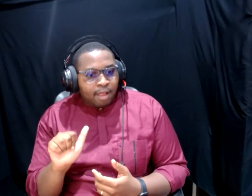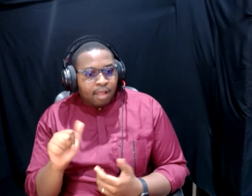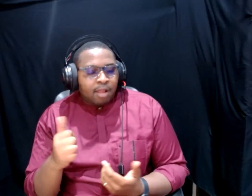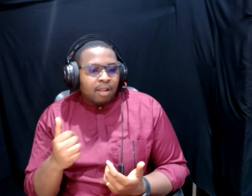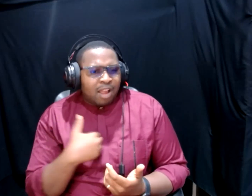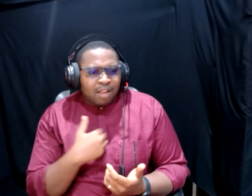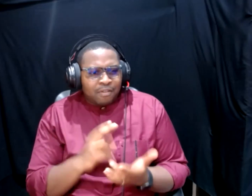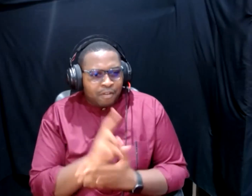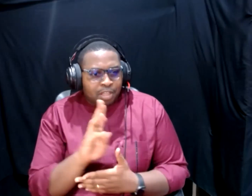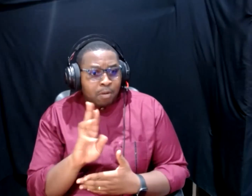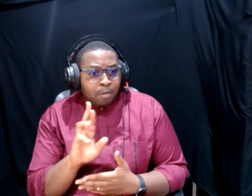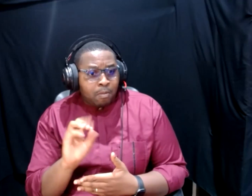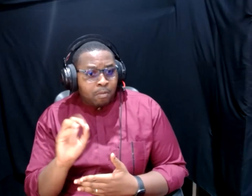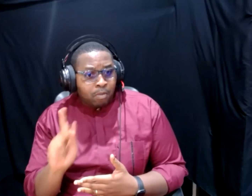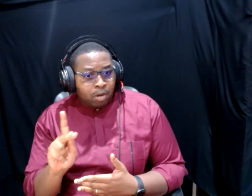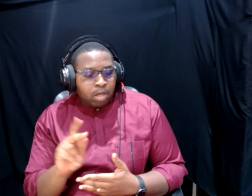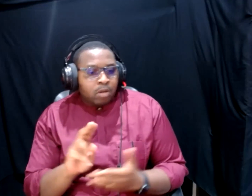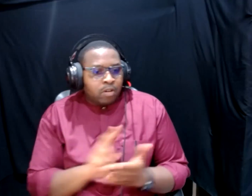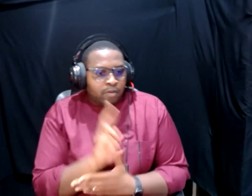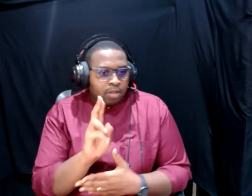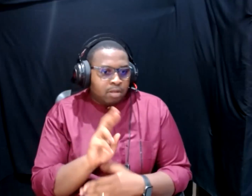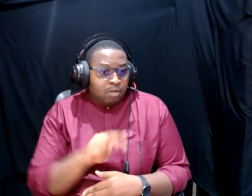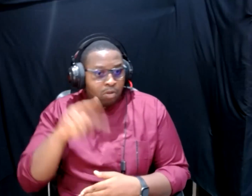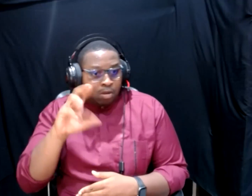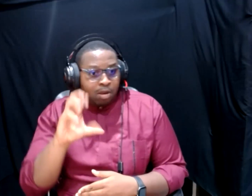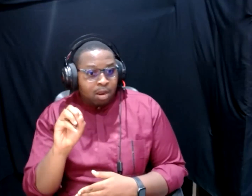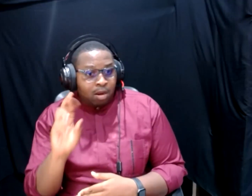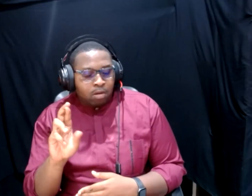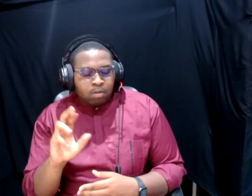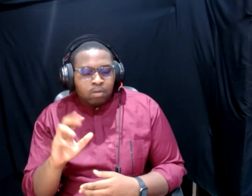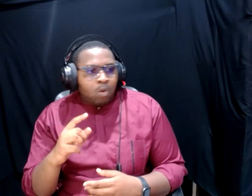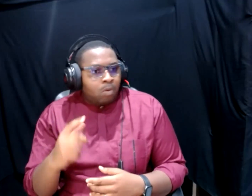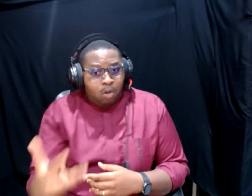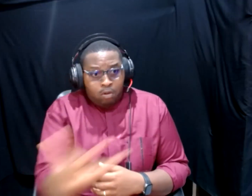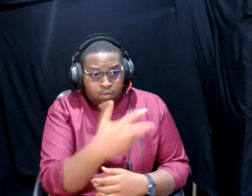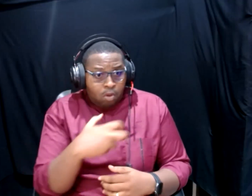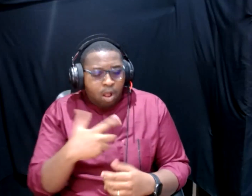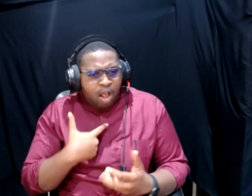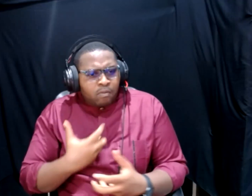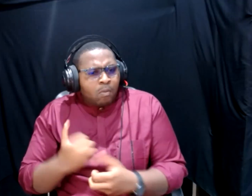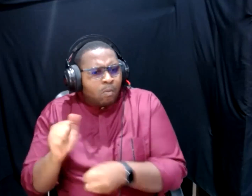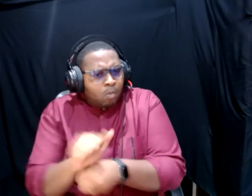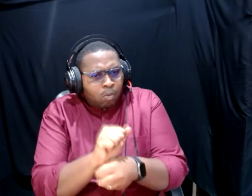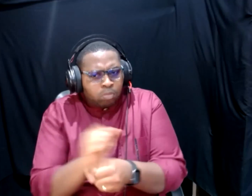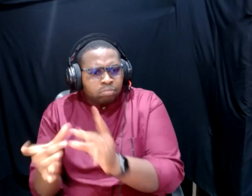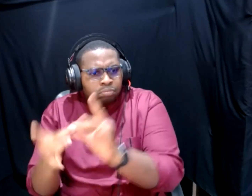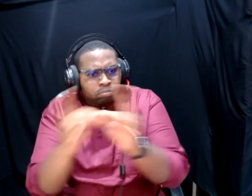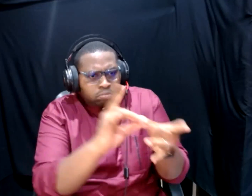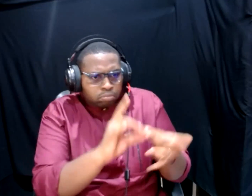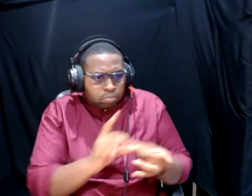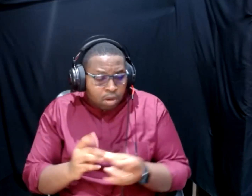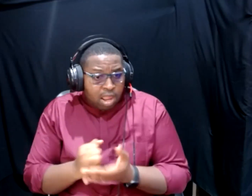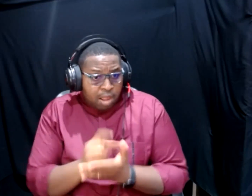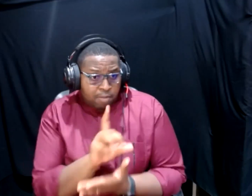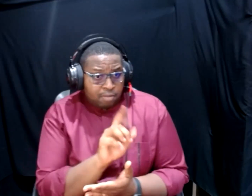and the University of North Carolina. And they all worked with us to pioneer the development of state-of-the-art longitudinal data